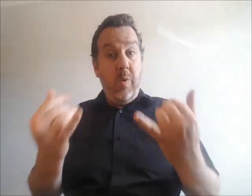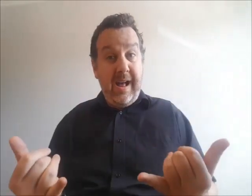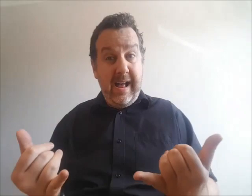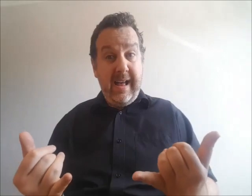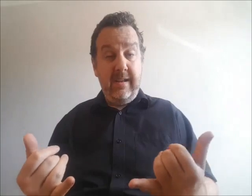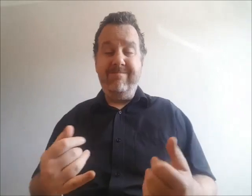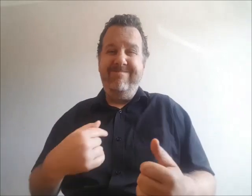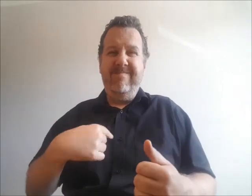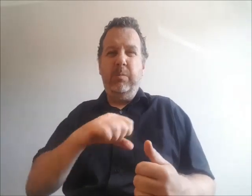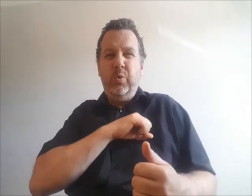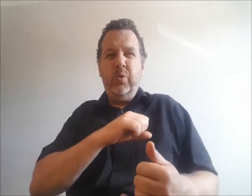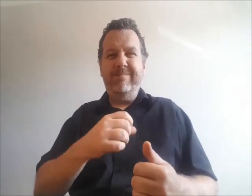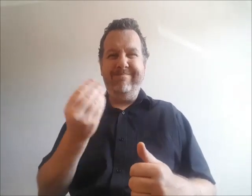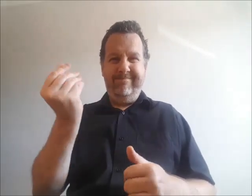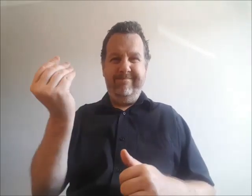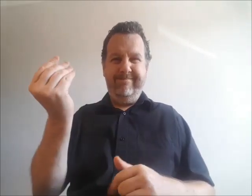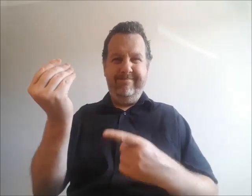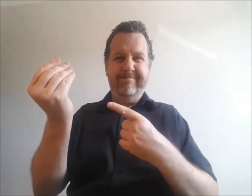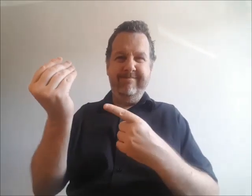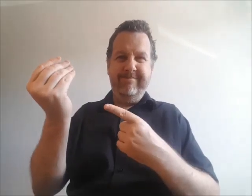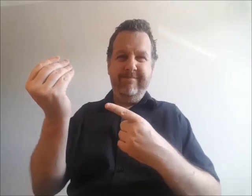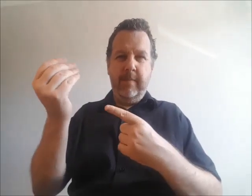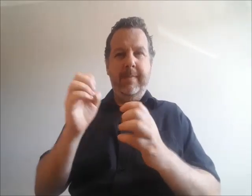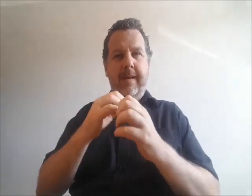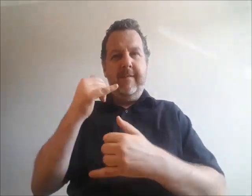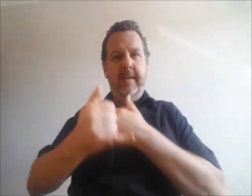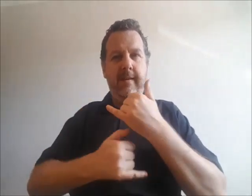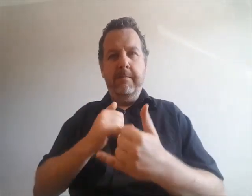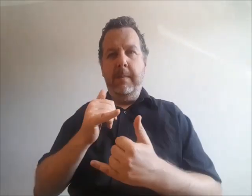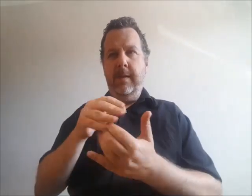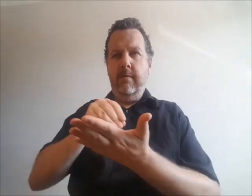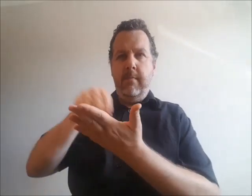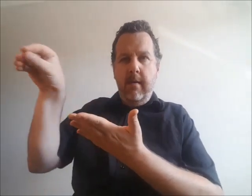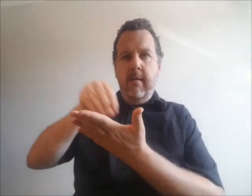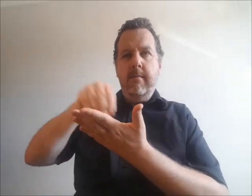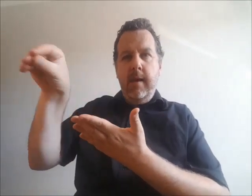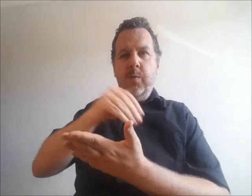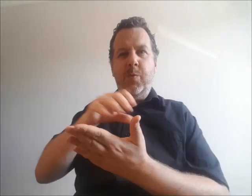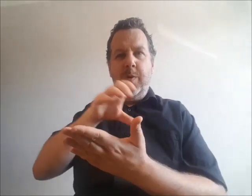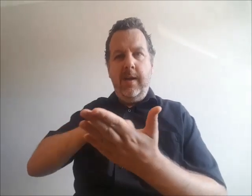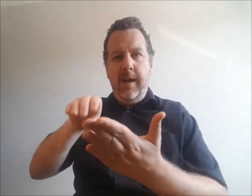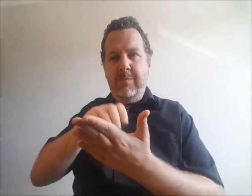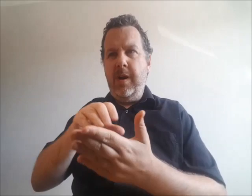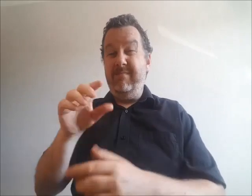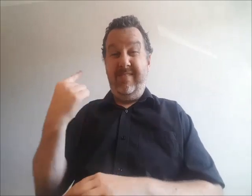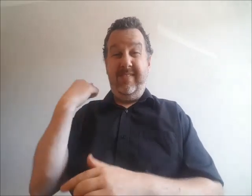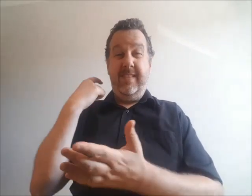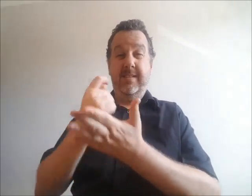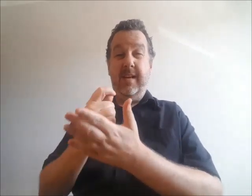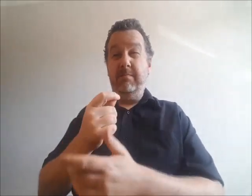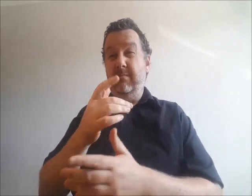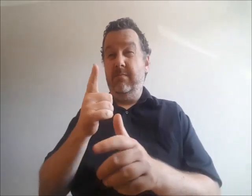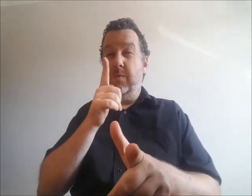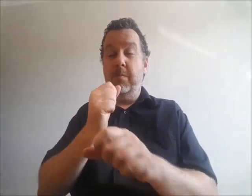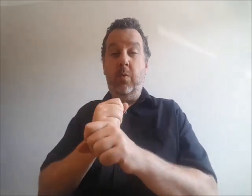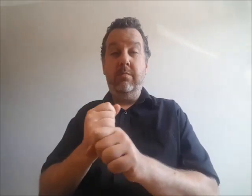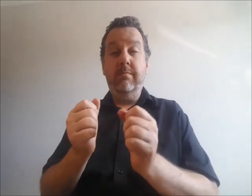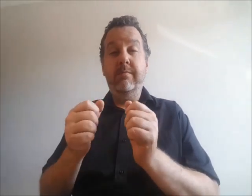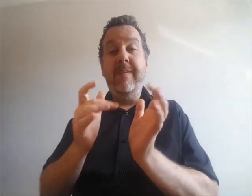the reason for this, I'm pretty sure, was financial. Because every year they had already been paying the fees to Cabra. You're talking at the